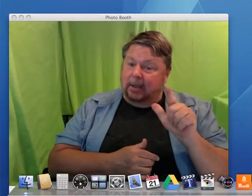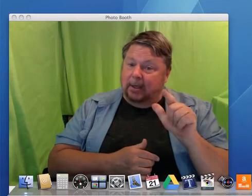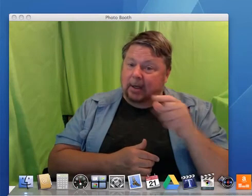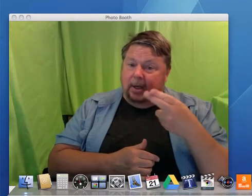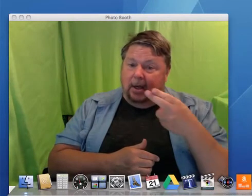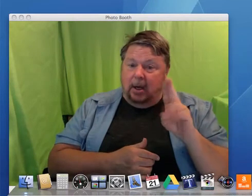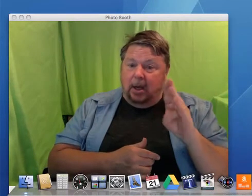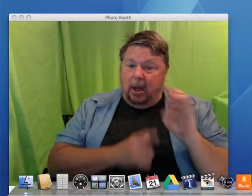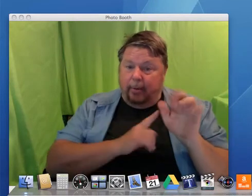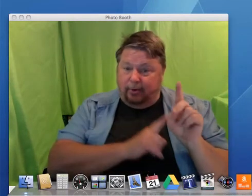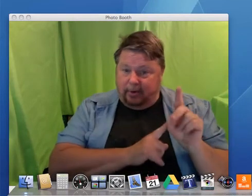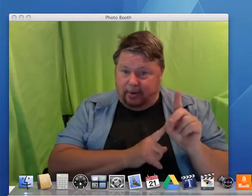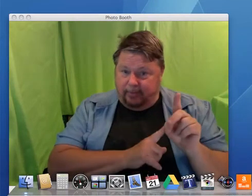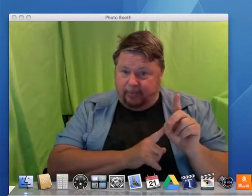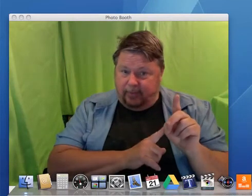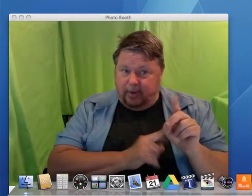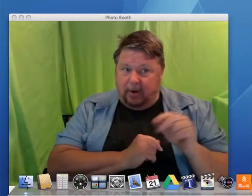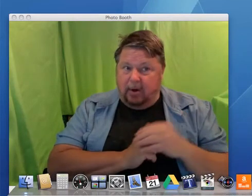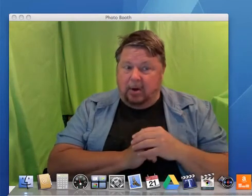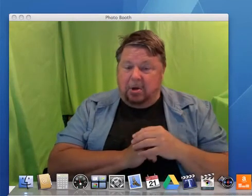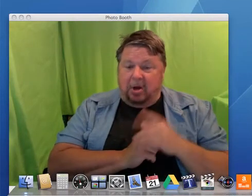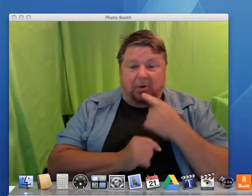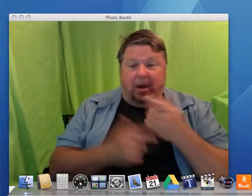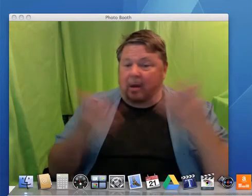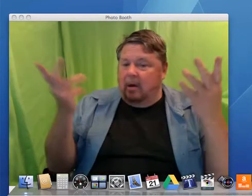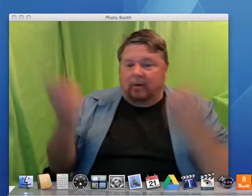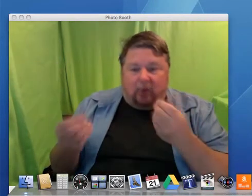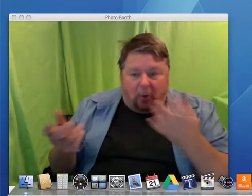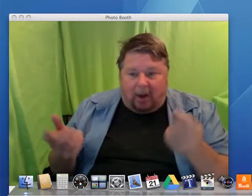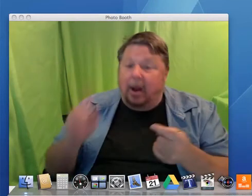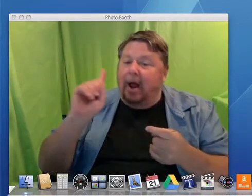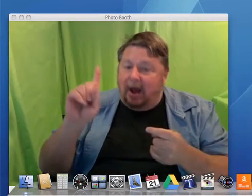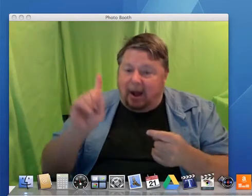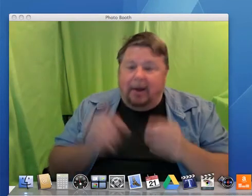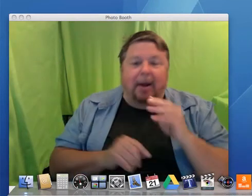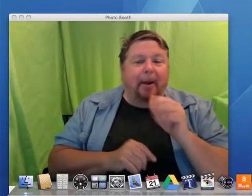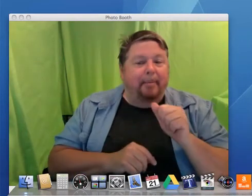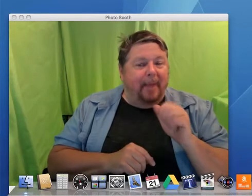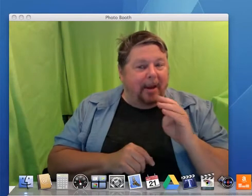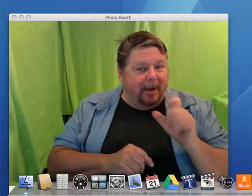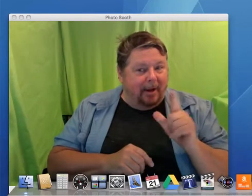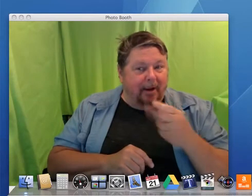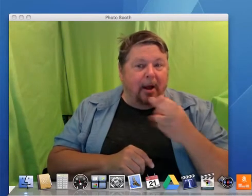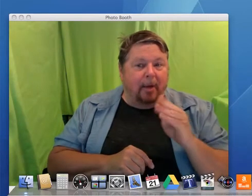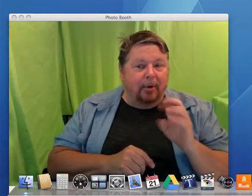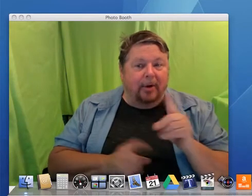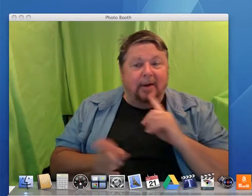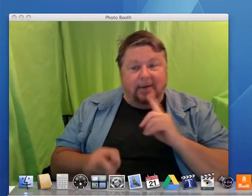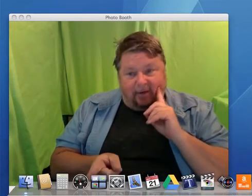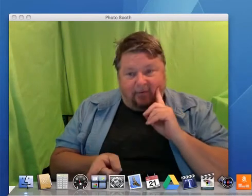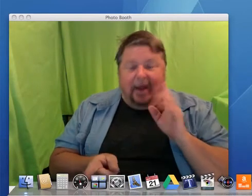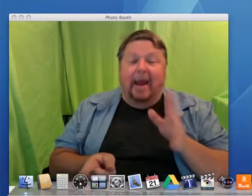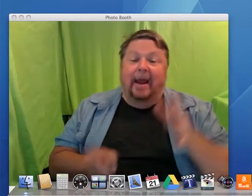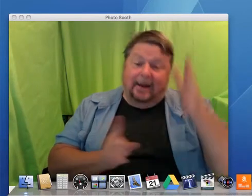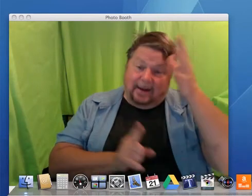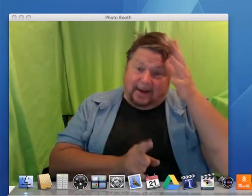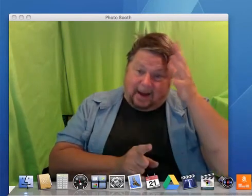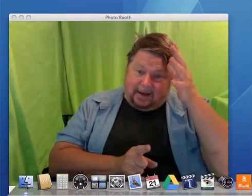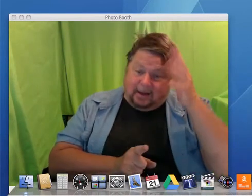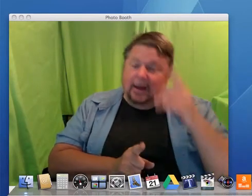Maybelle Hubbard. And you say, so what? Maybelle Hubbard is deaf,